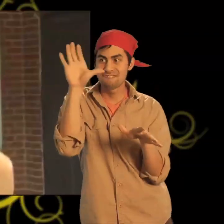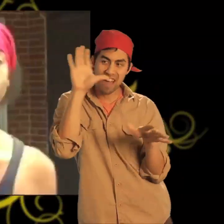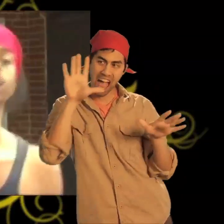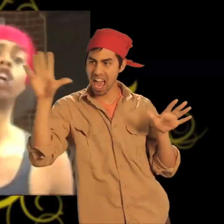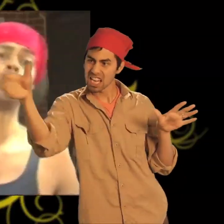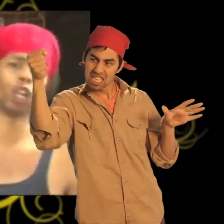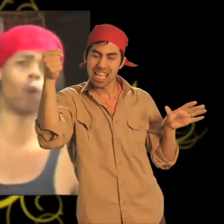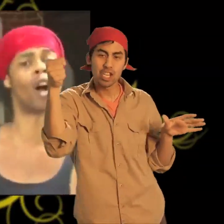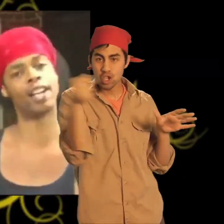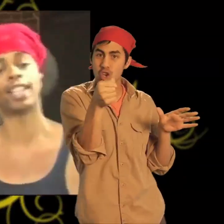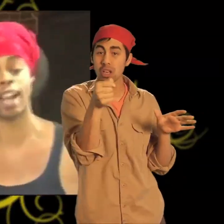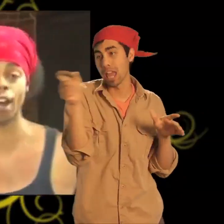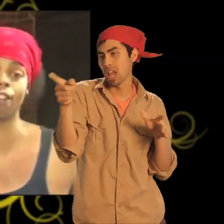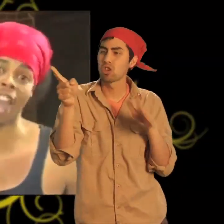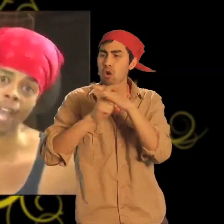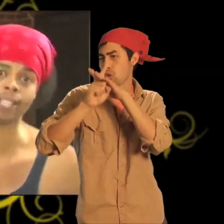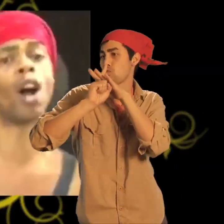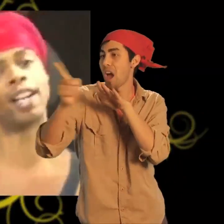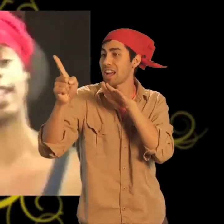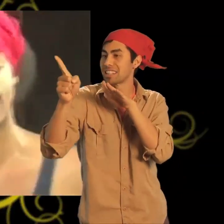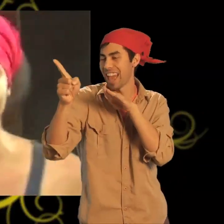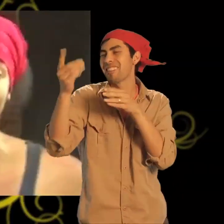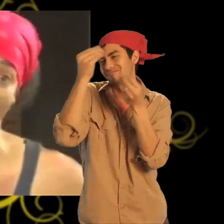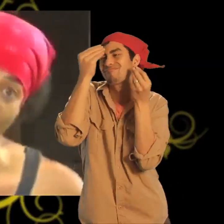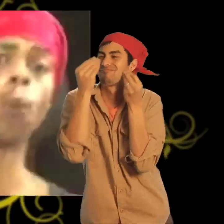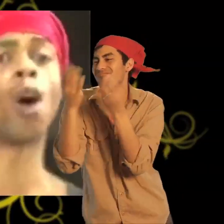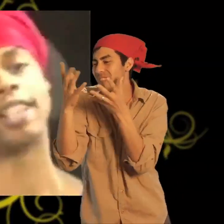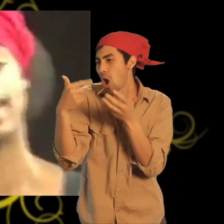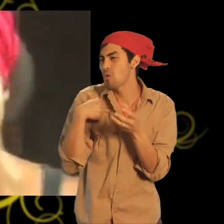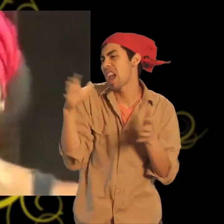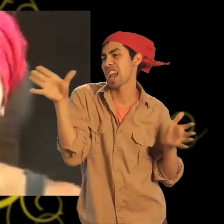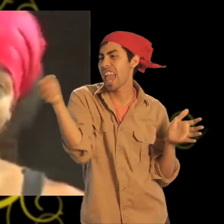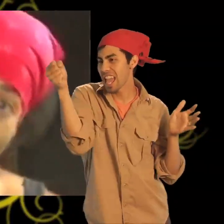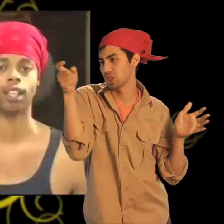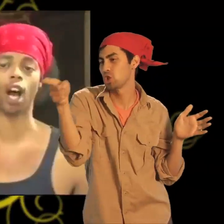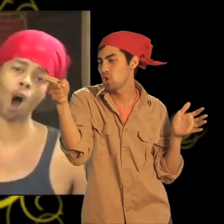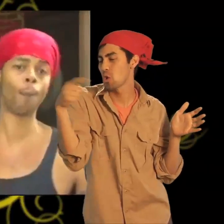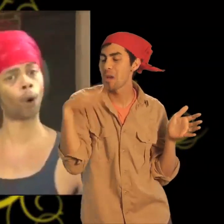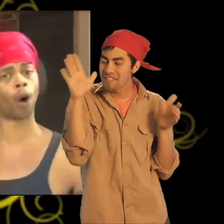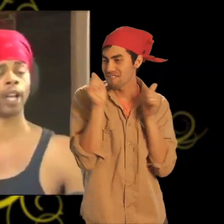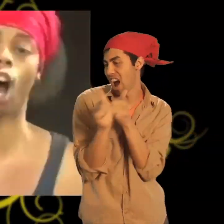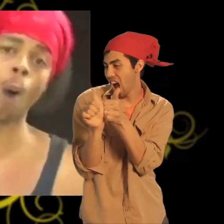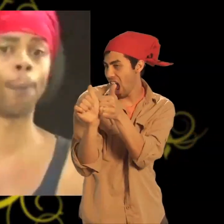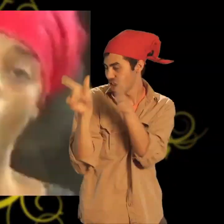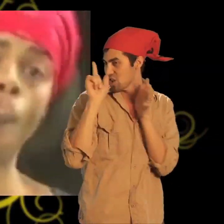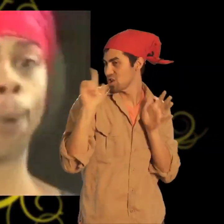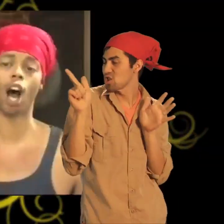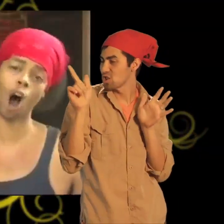gon' find you. So you can run and tell that, run and tell that, run and tell that.